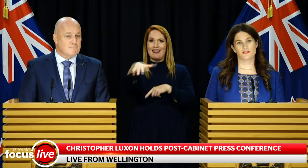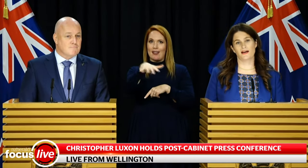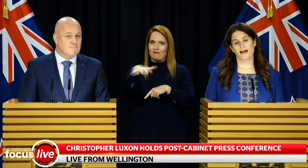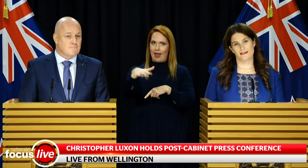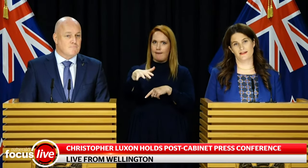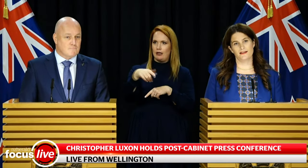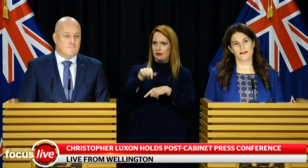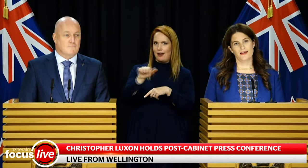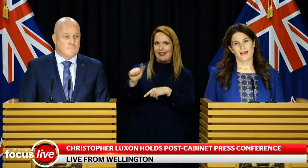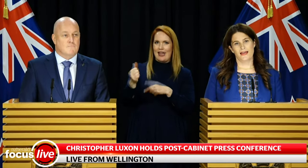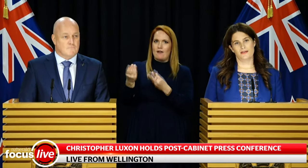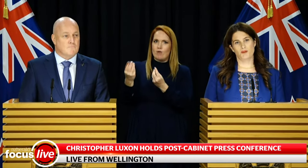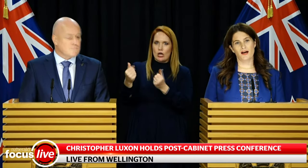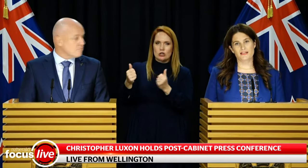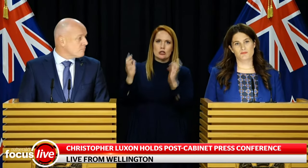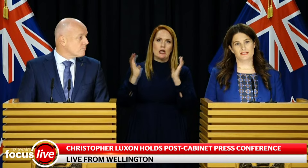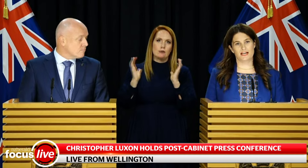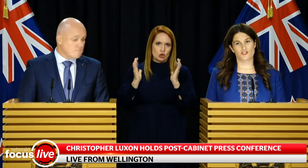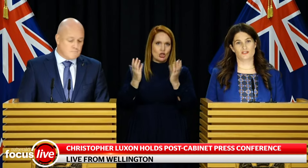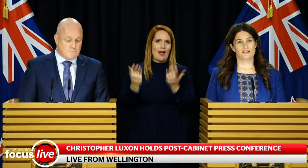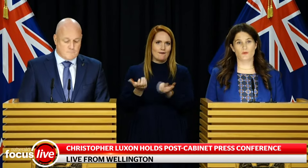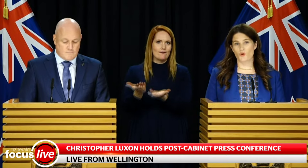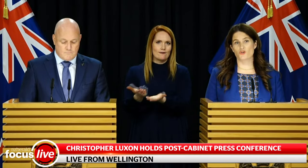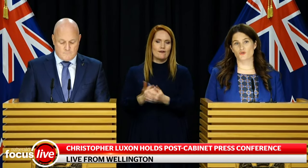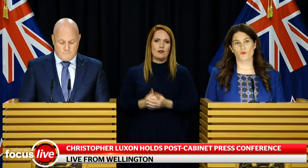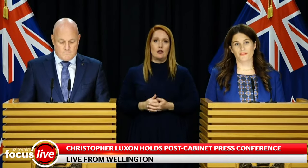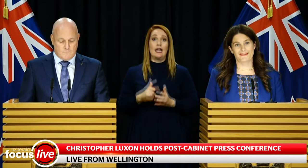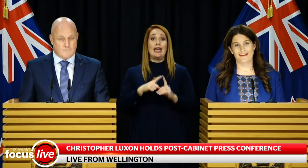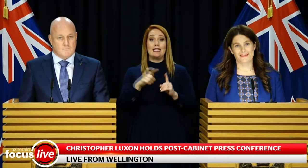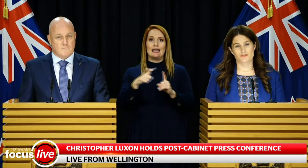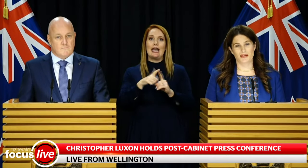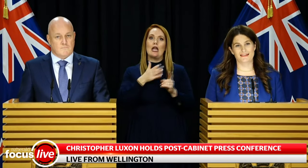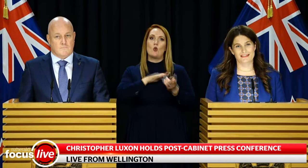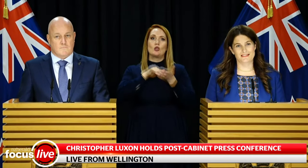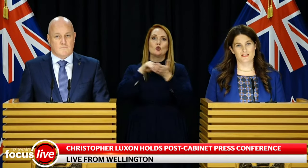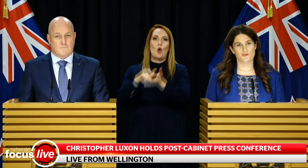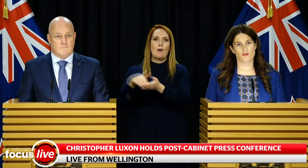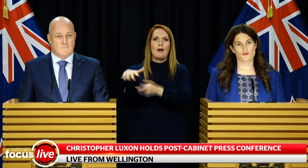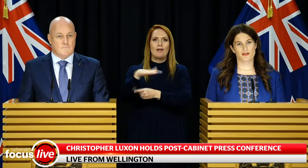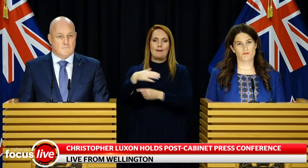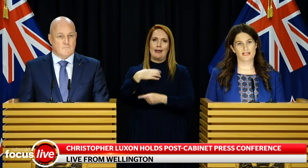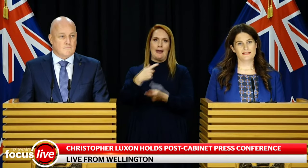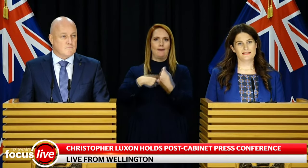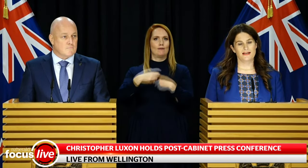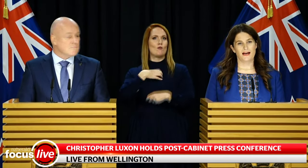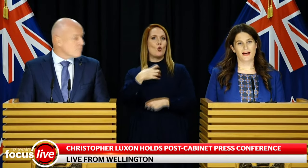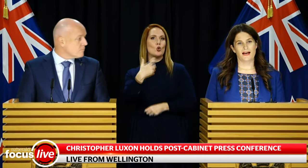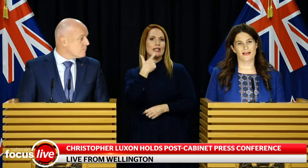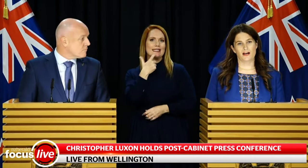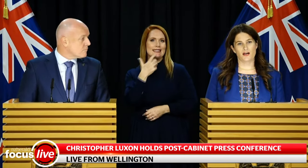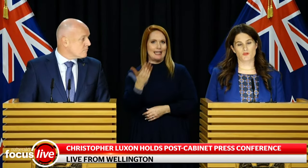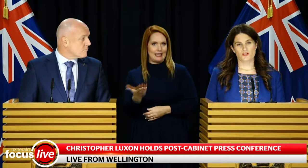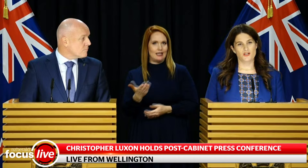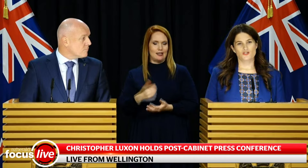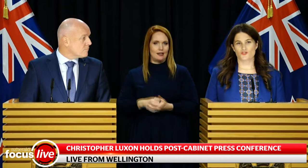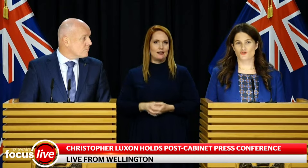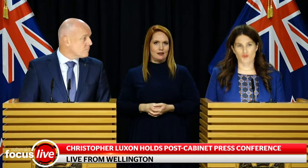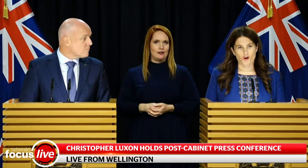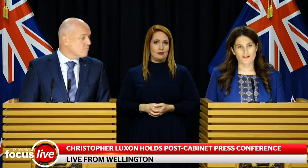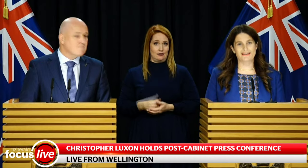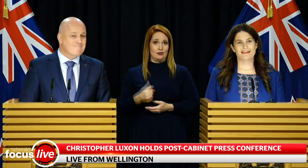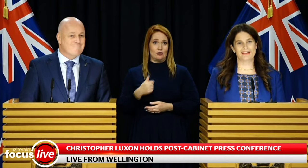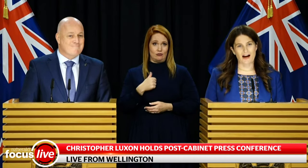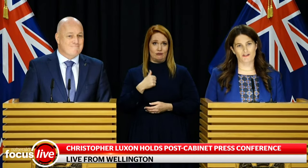look after are under. Mm. And my expectation is they want to do what they can to make it easier for those families. And I would